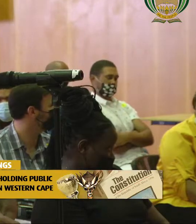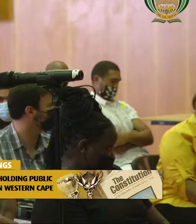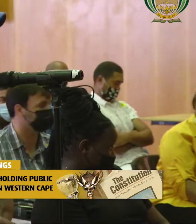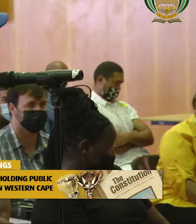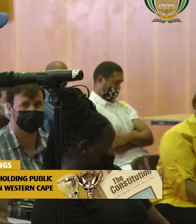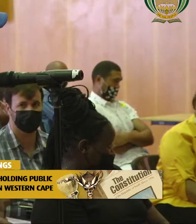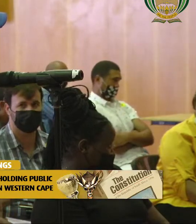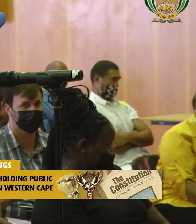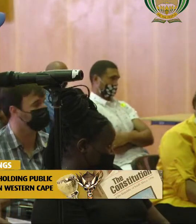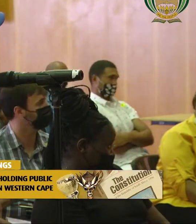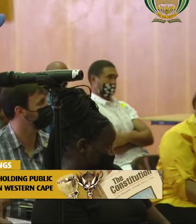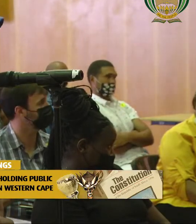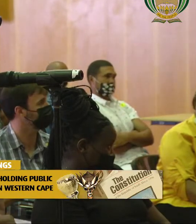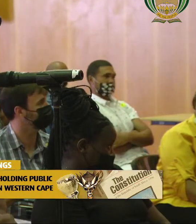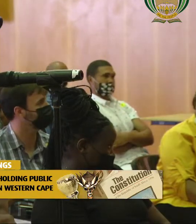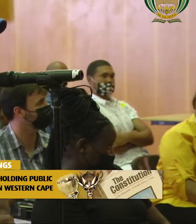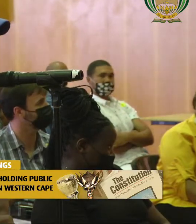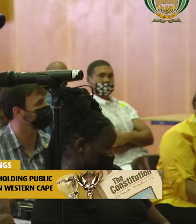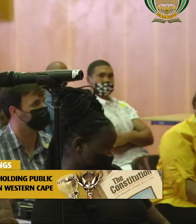In Mosselbay.